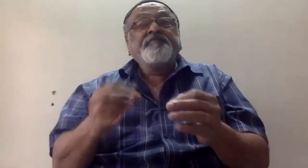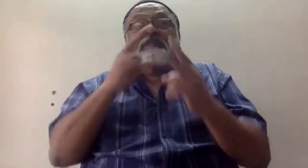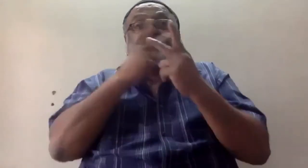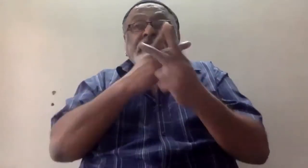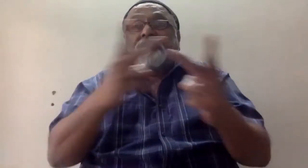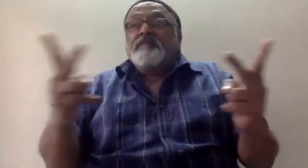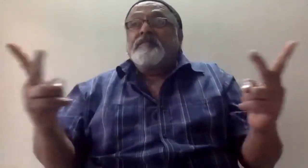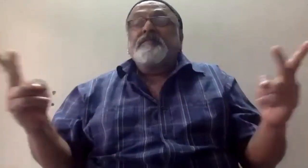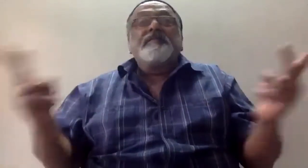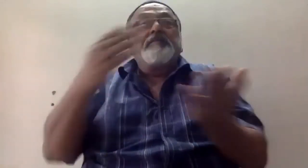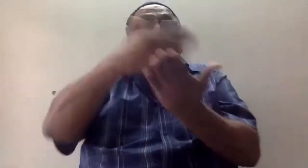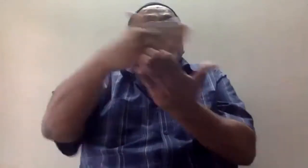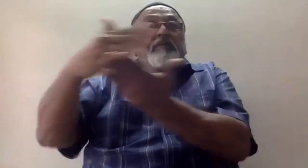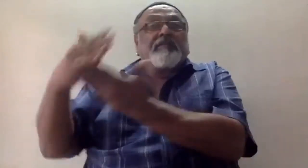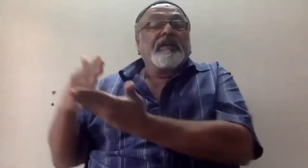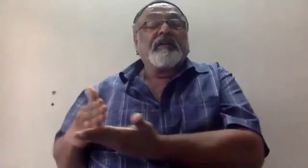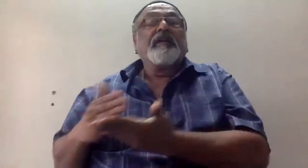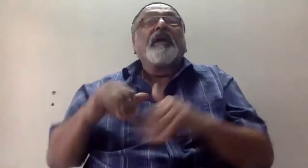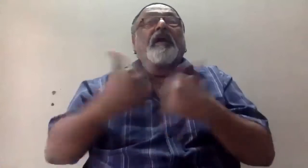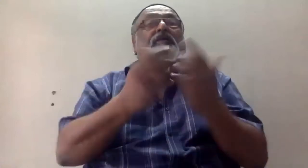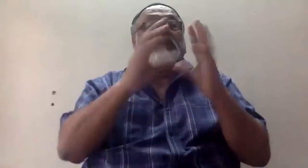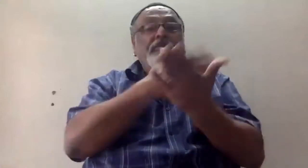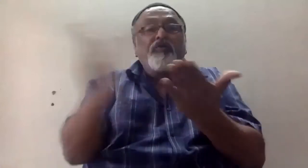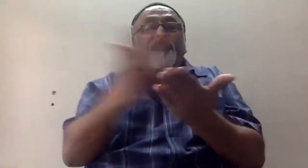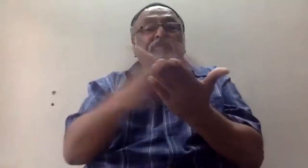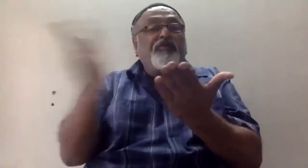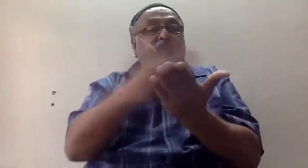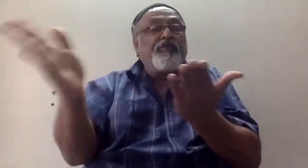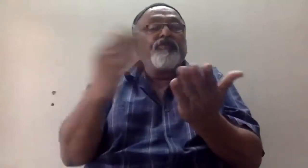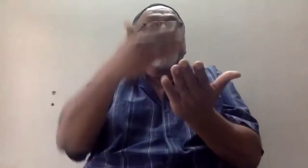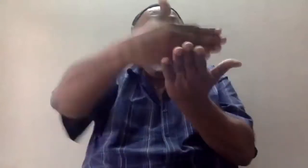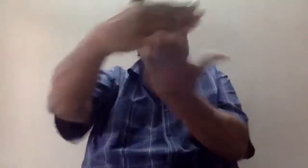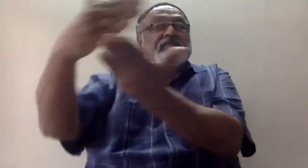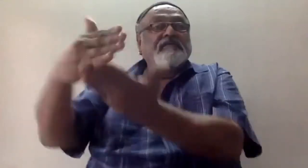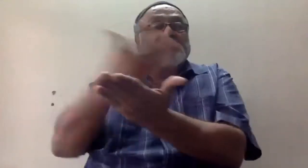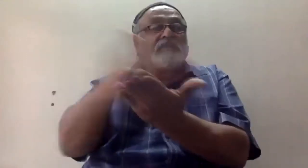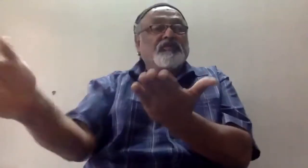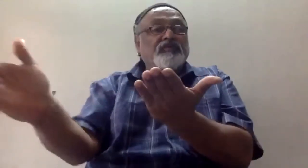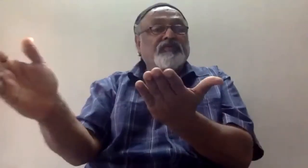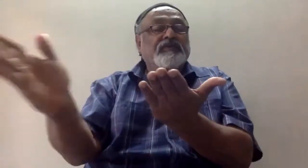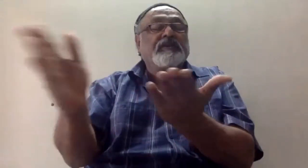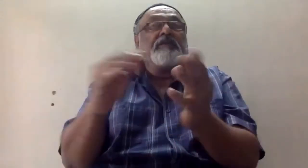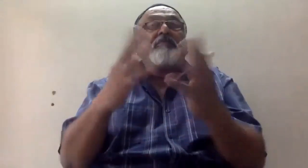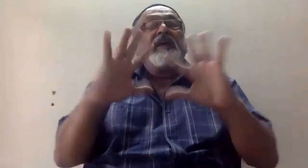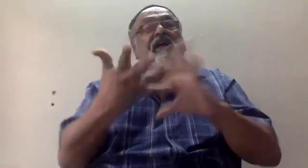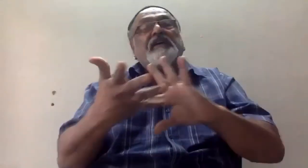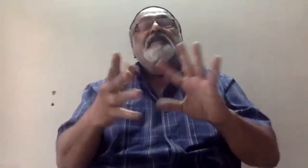and removal of these barriers and making the justice system accessible. Let's go to